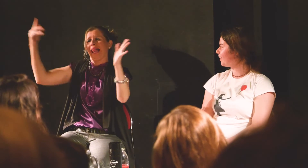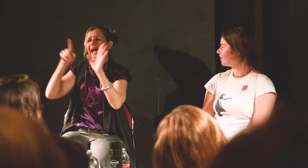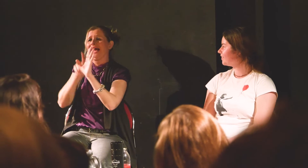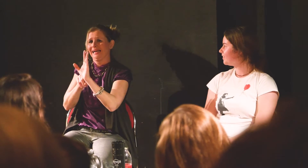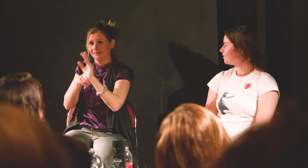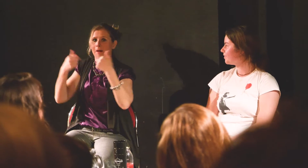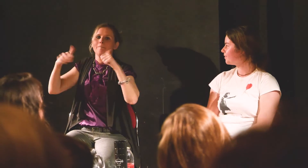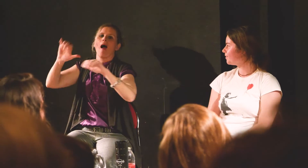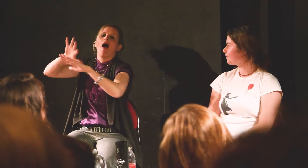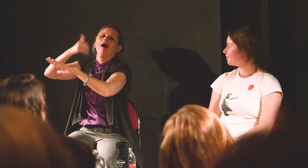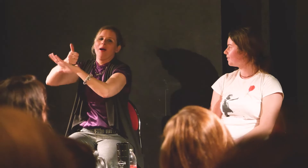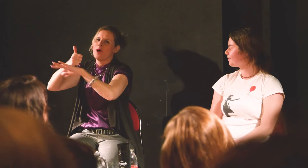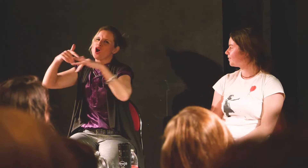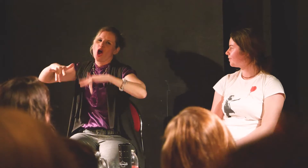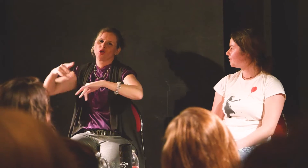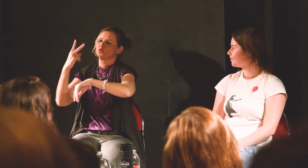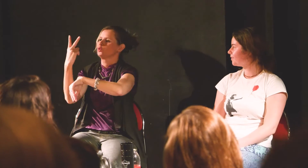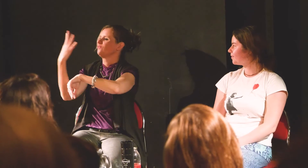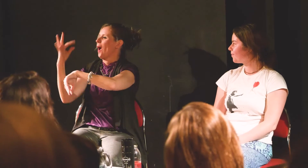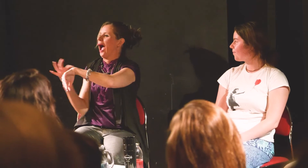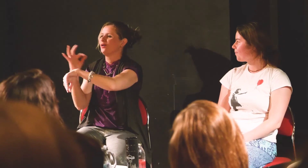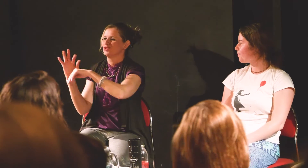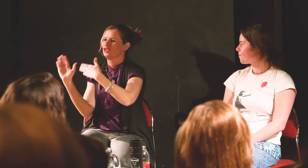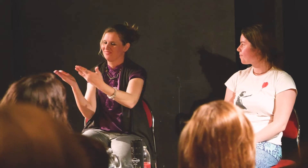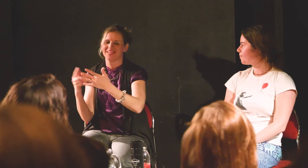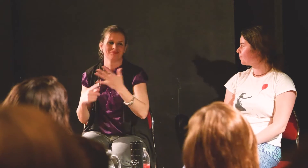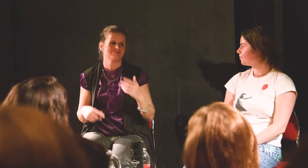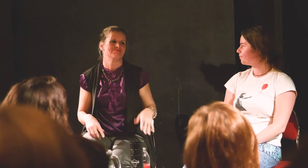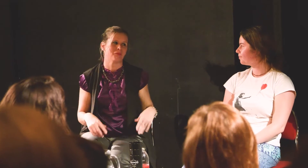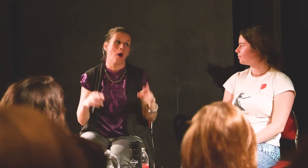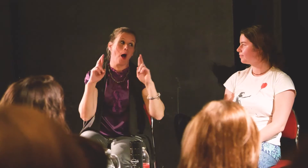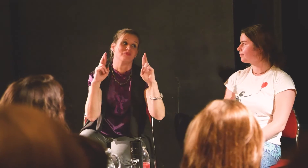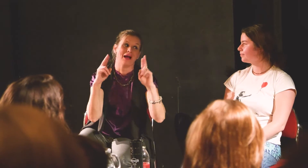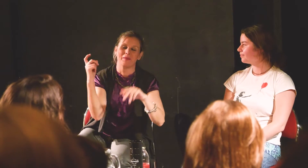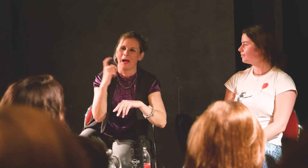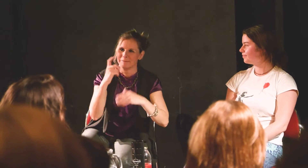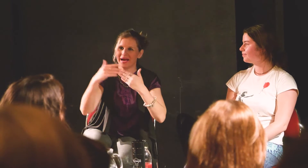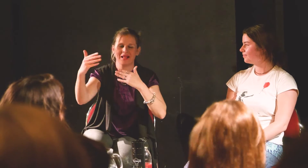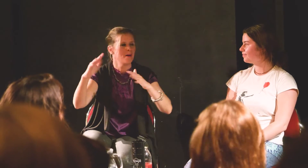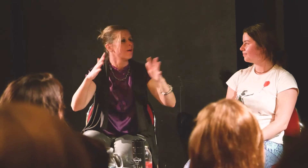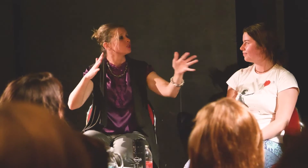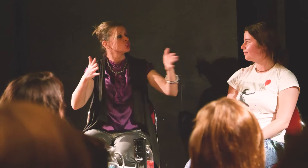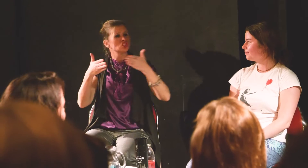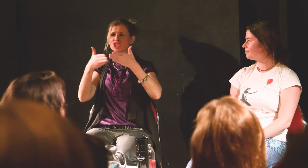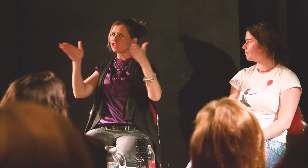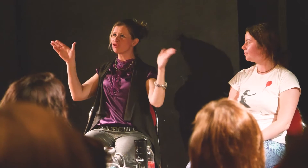lobbied for the service to be set up. But the service isn't 24/7. Fingers crossed that's coming.